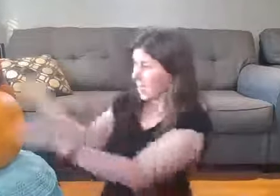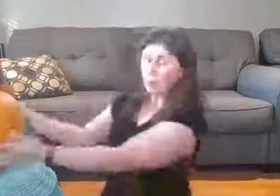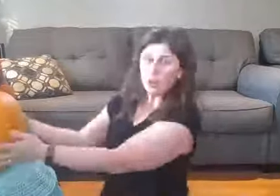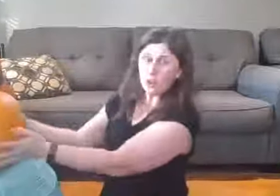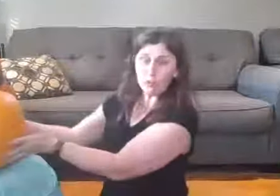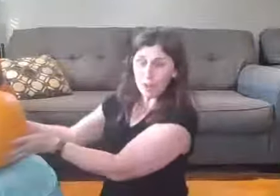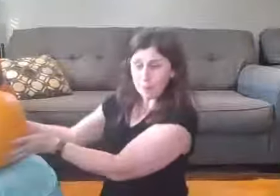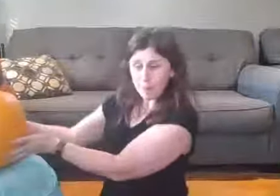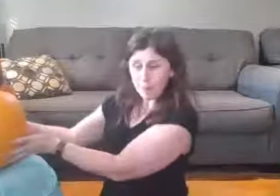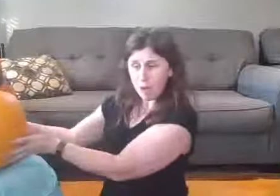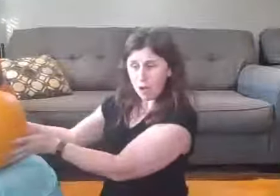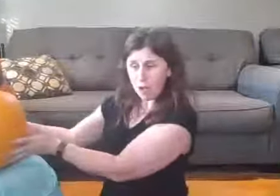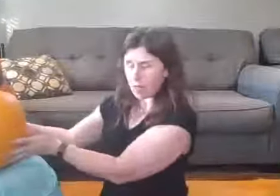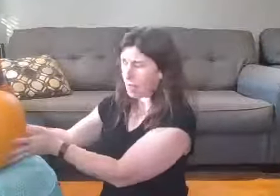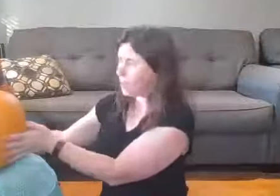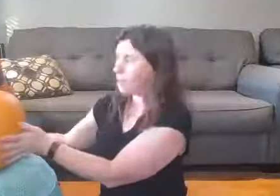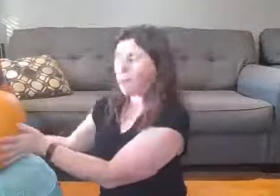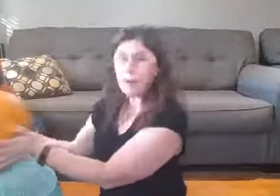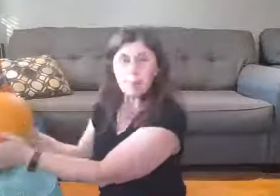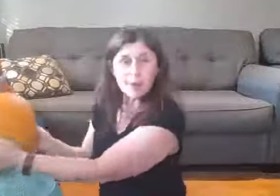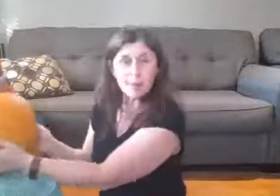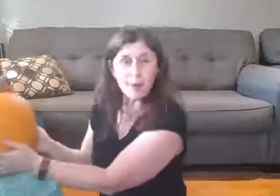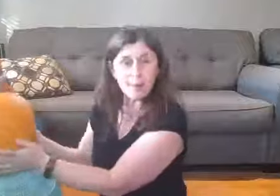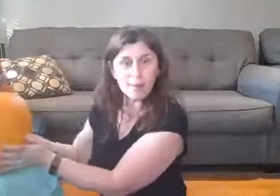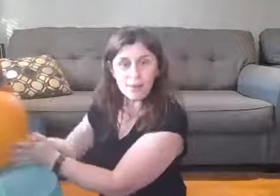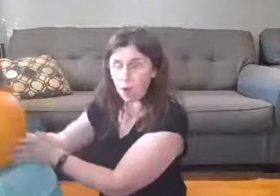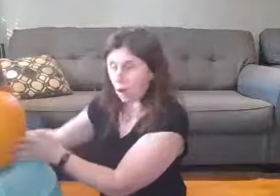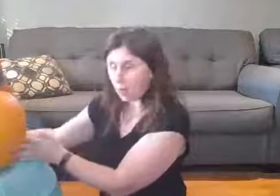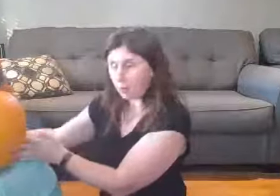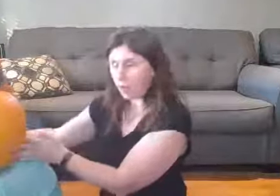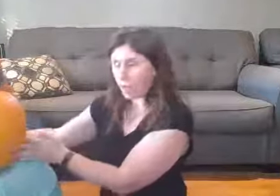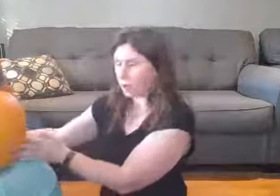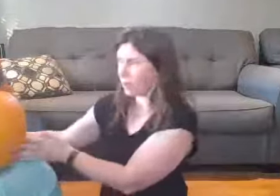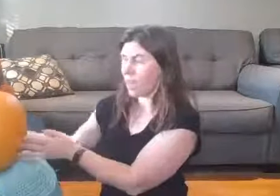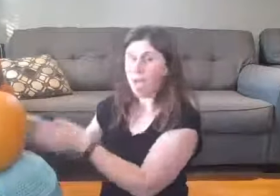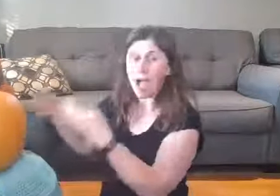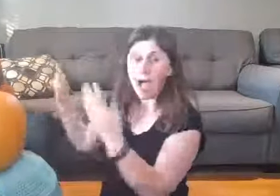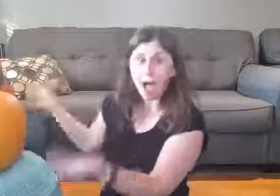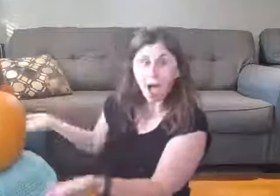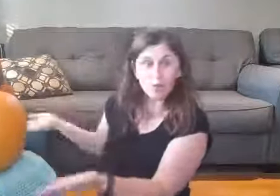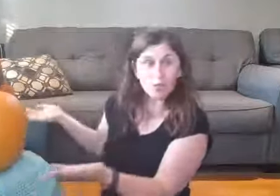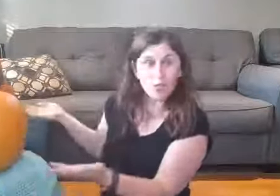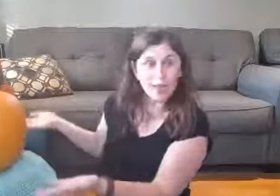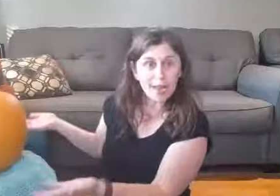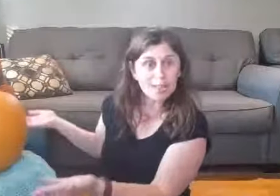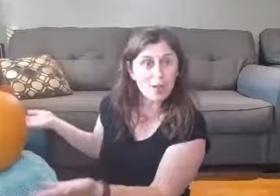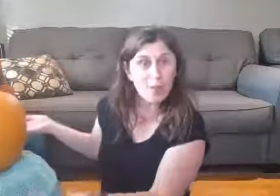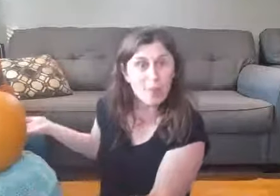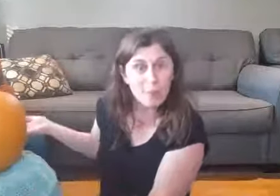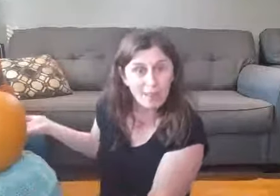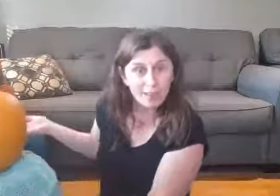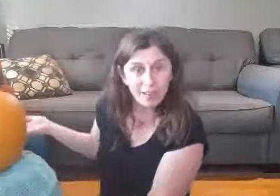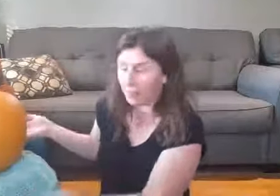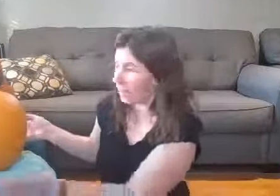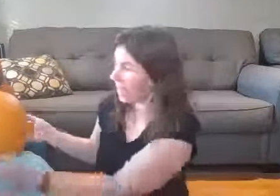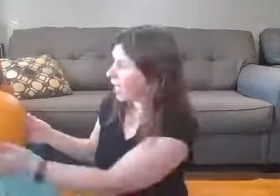you're a great big ball. Pumpkin, pumpkin on the ground. How'd you get so big